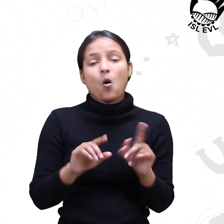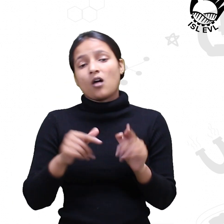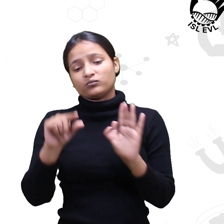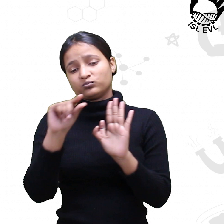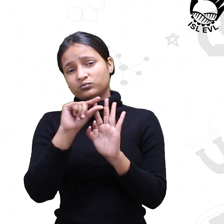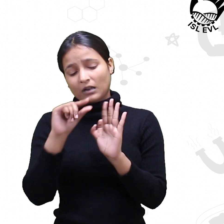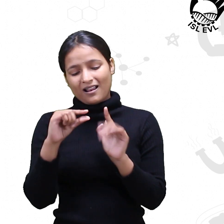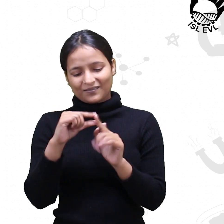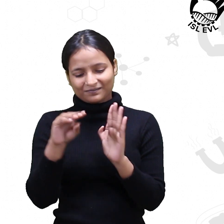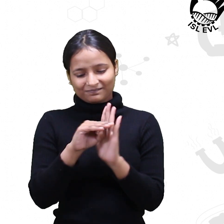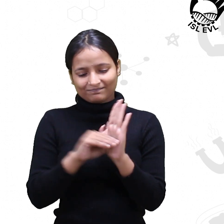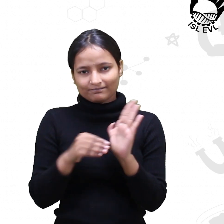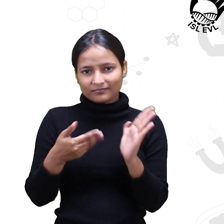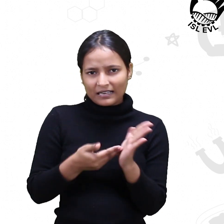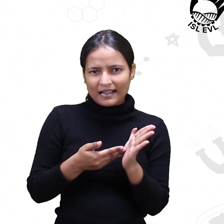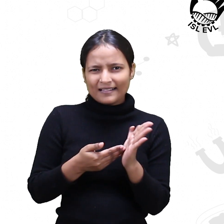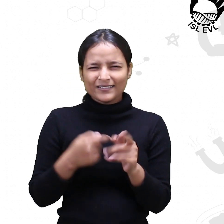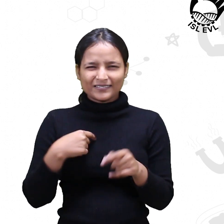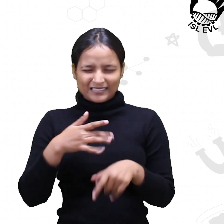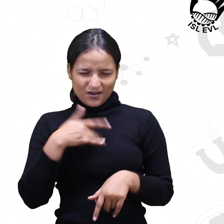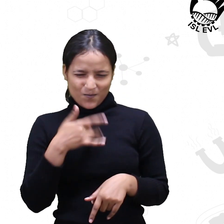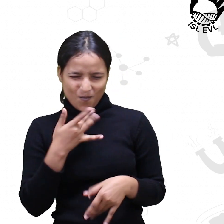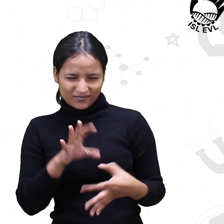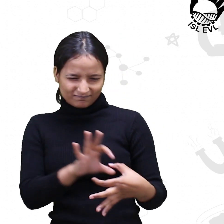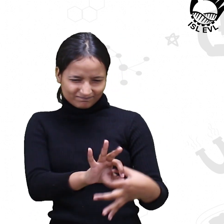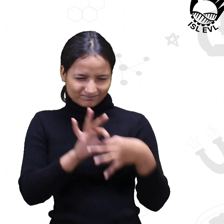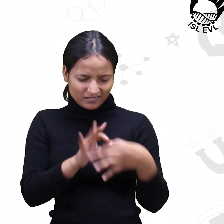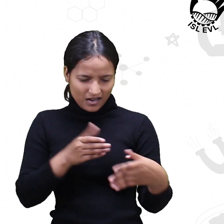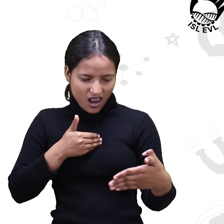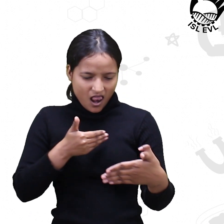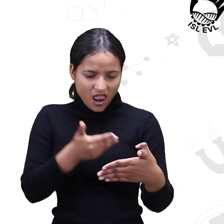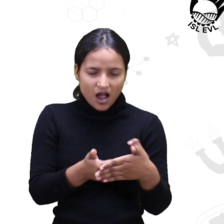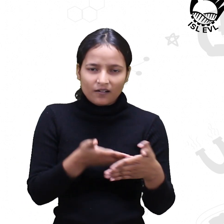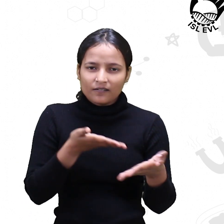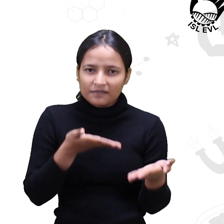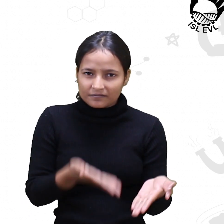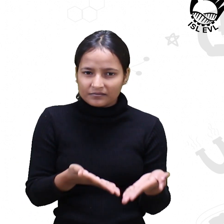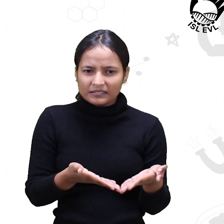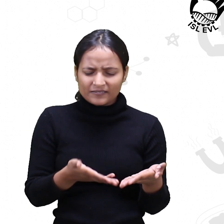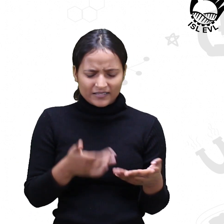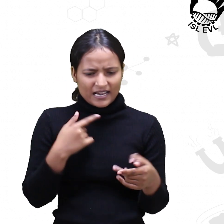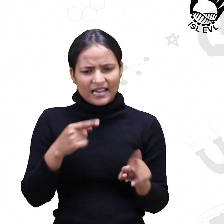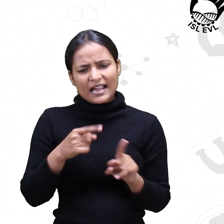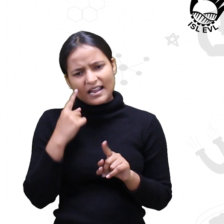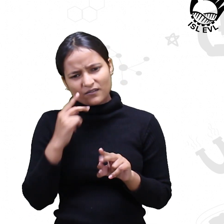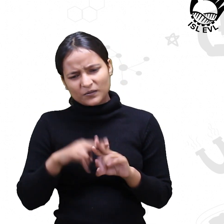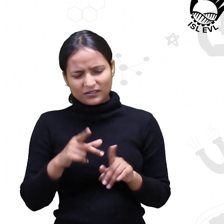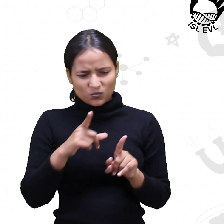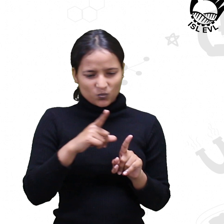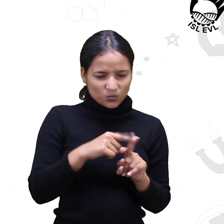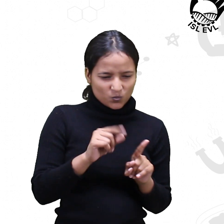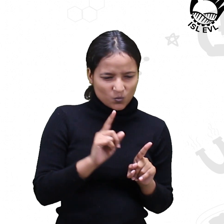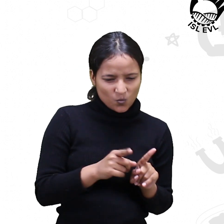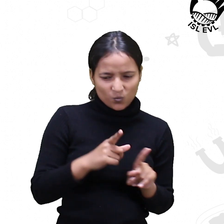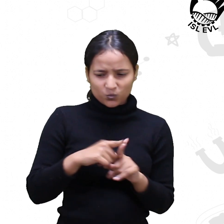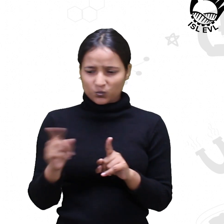a moral, ethical, logistical call that if you don't do that in animals, you will